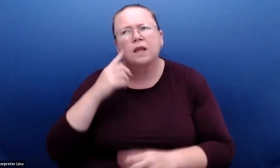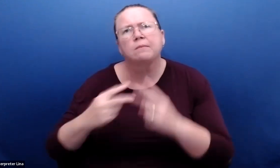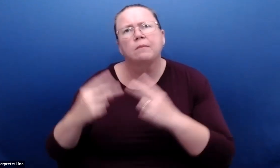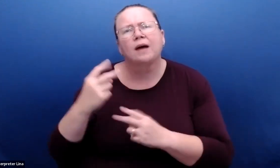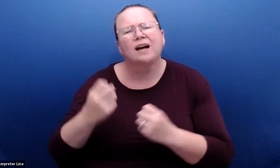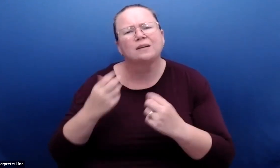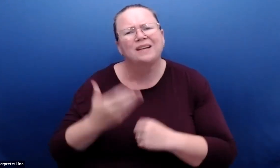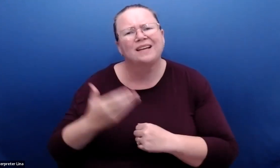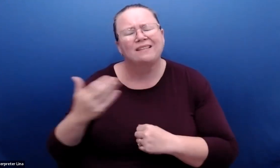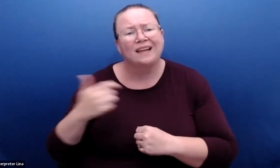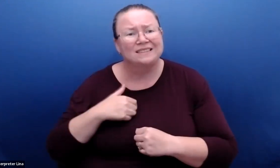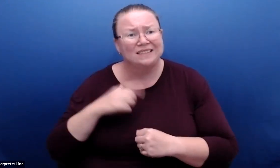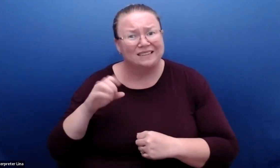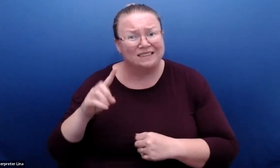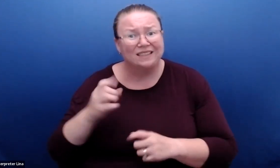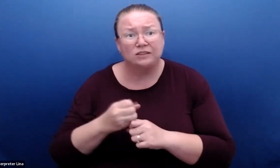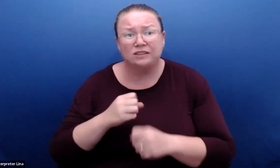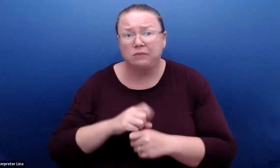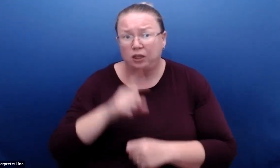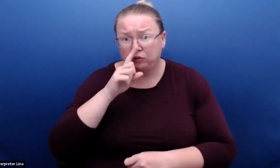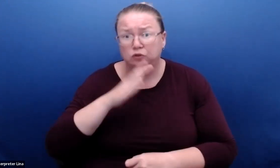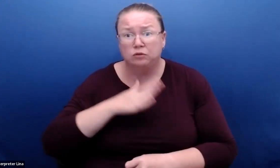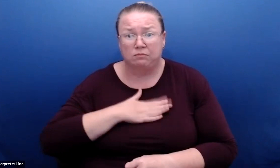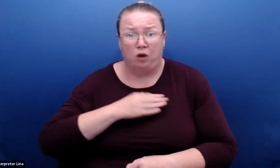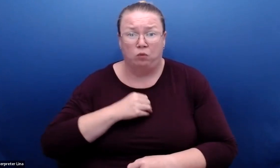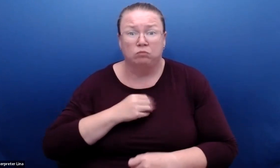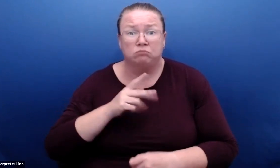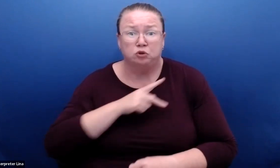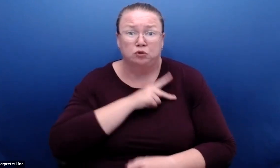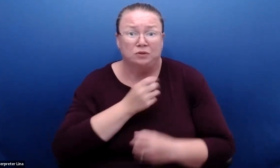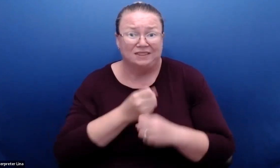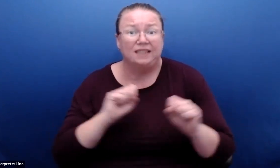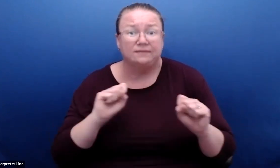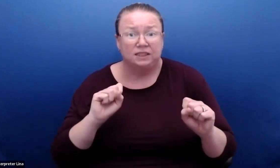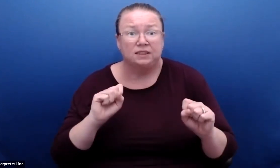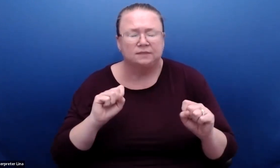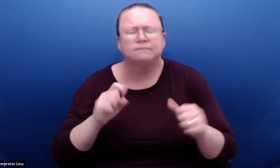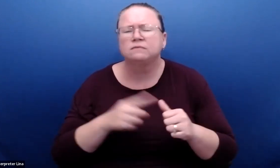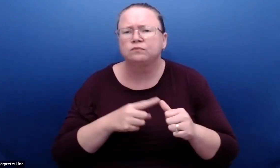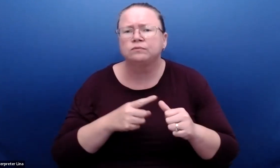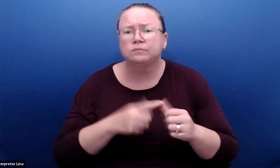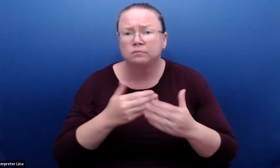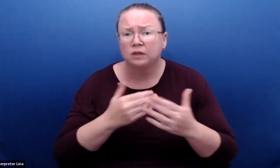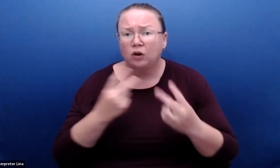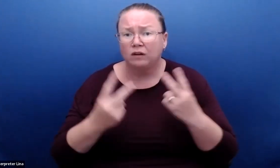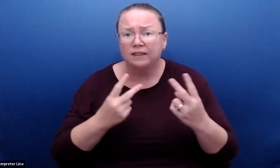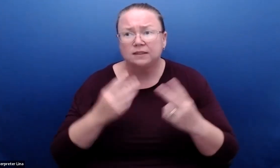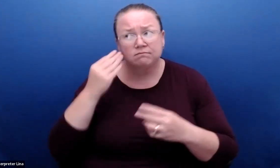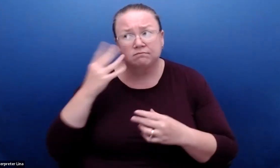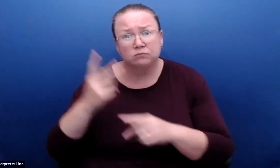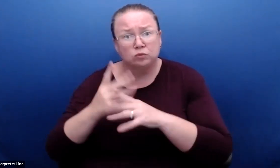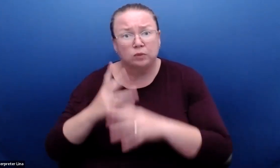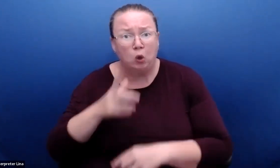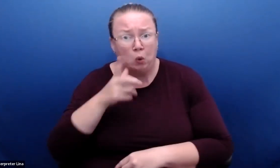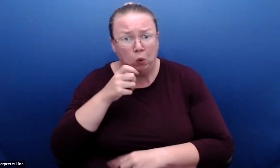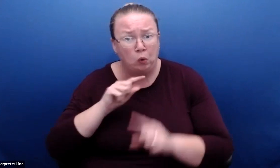of things that I did to ensure my own personal safety. First, First, before the visit, I let my supervisor know who I